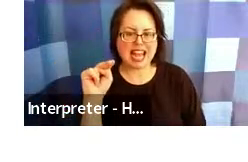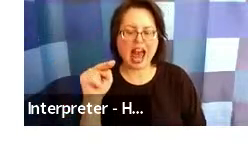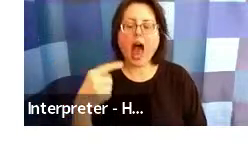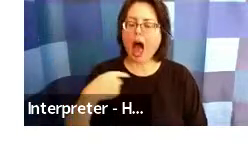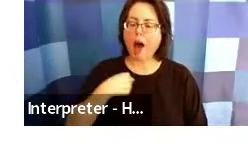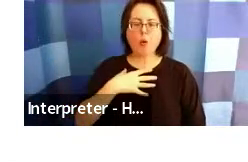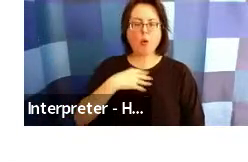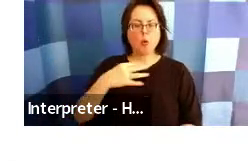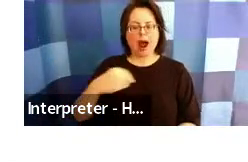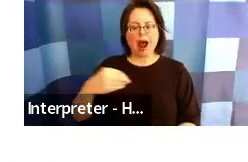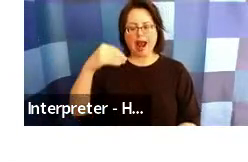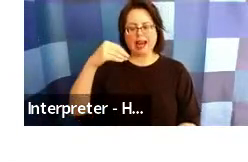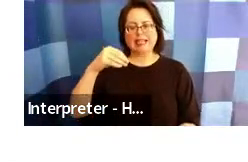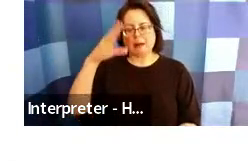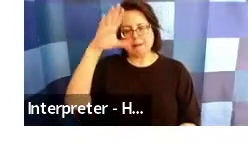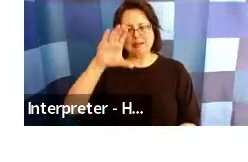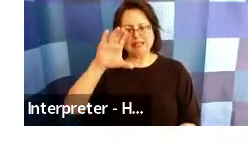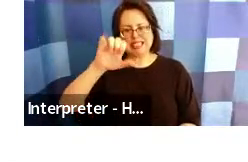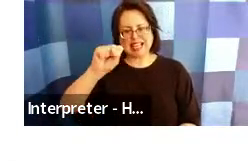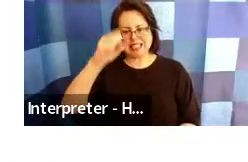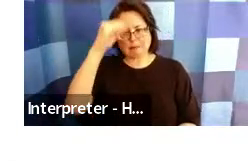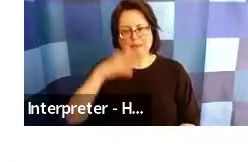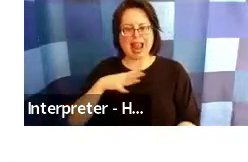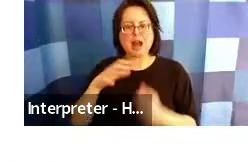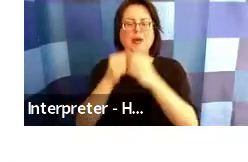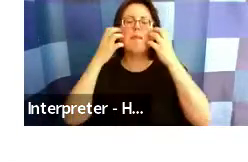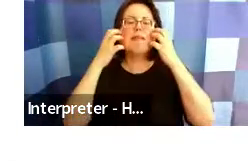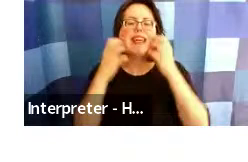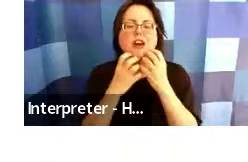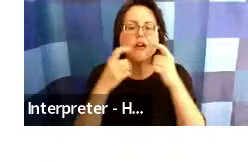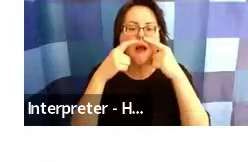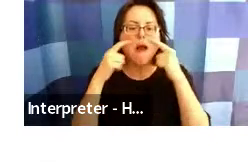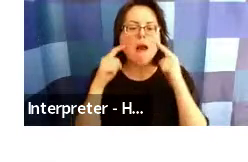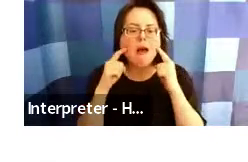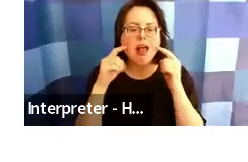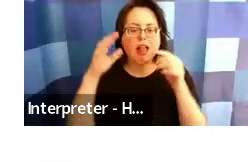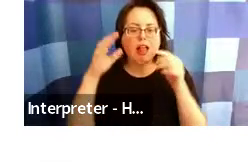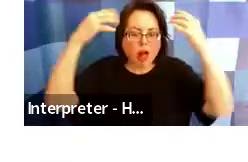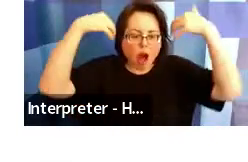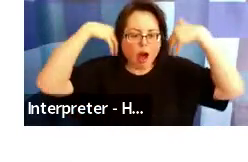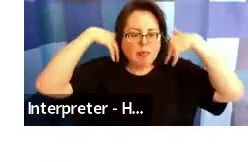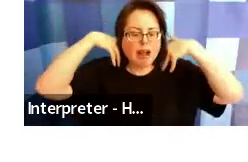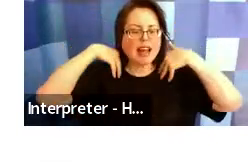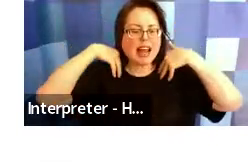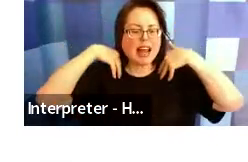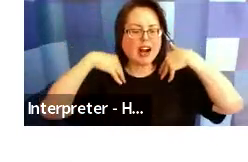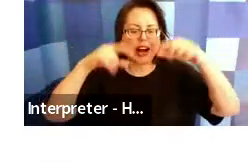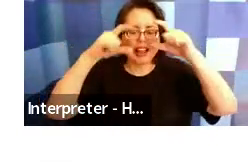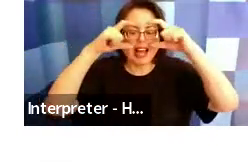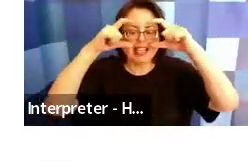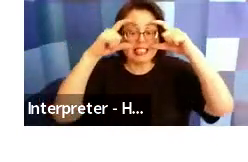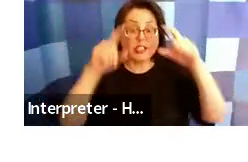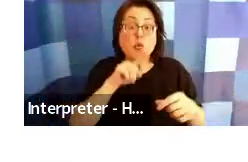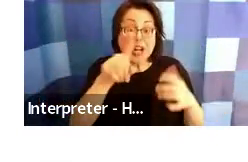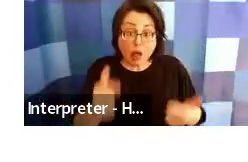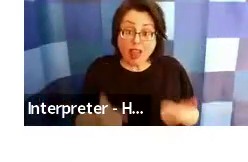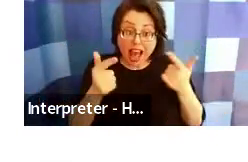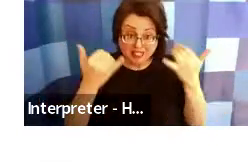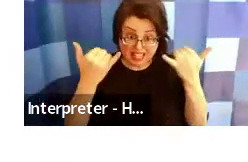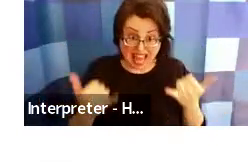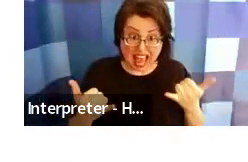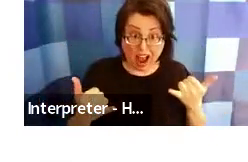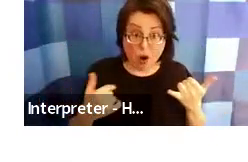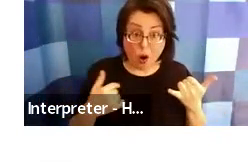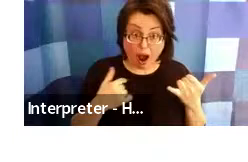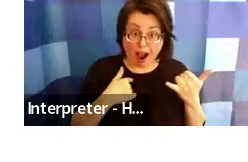cis male with a beard and long brown hair and glasses. In real life right now on the screen, I